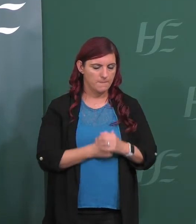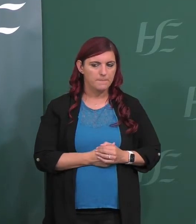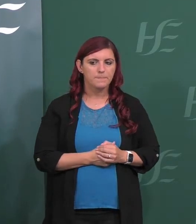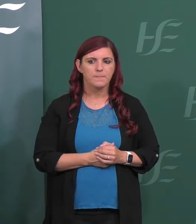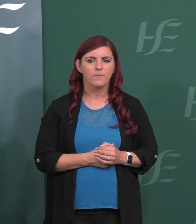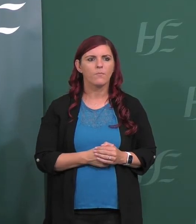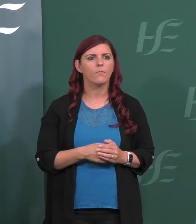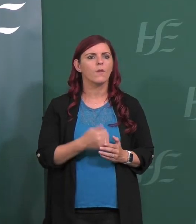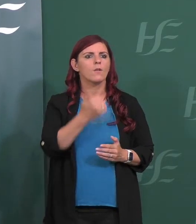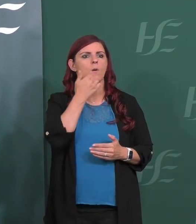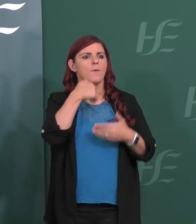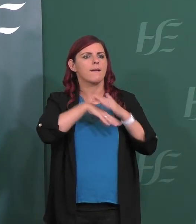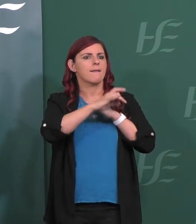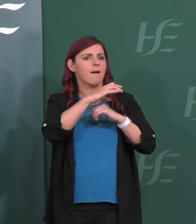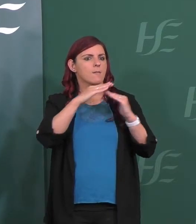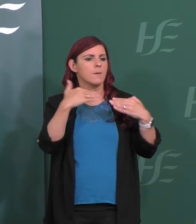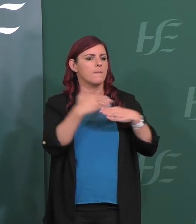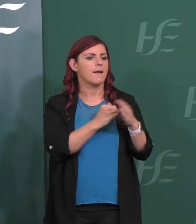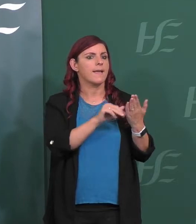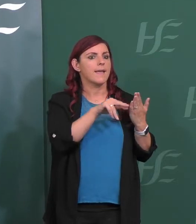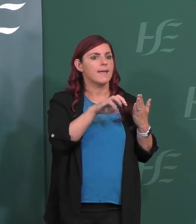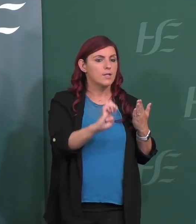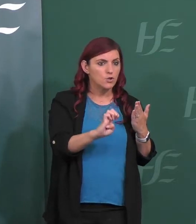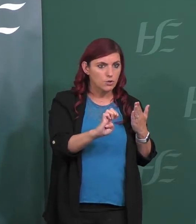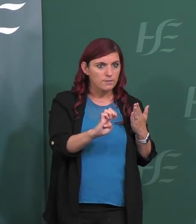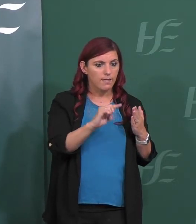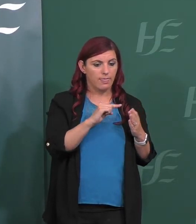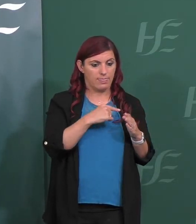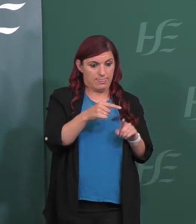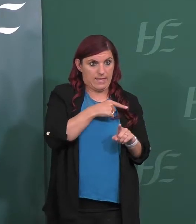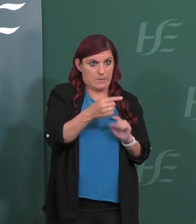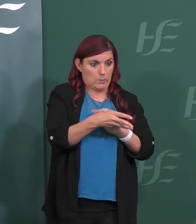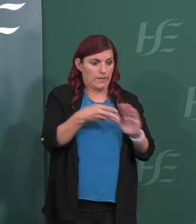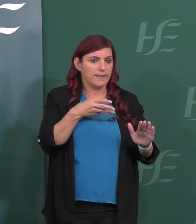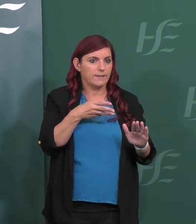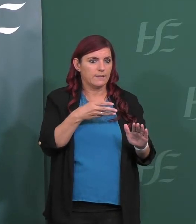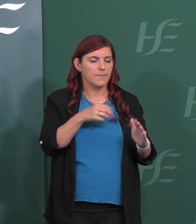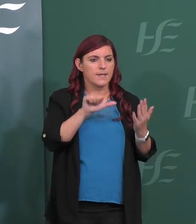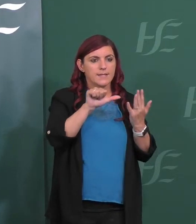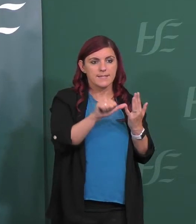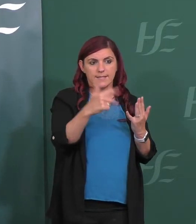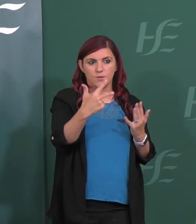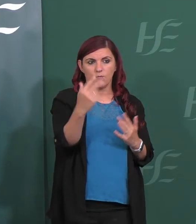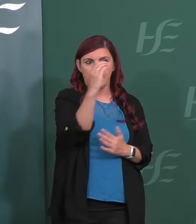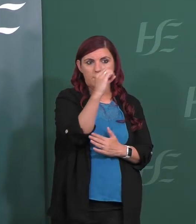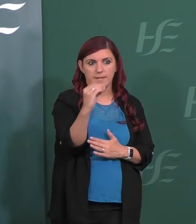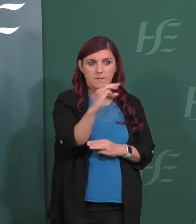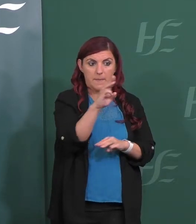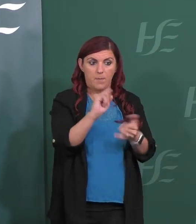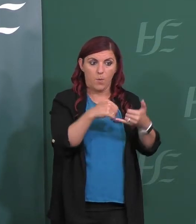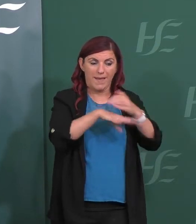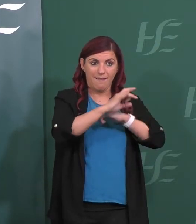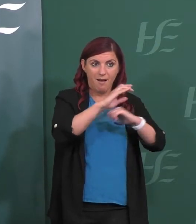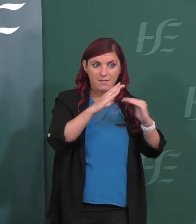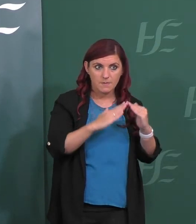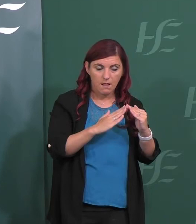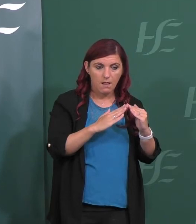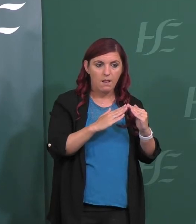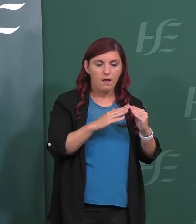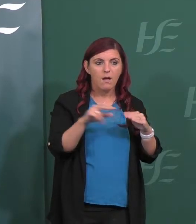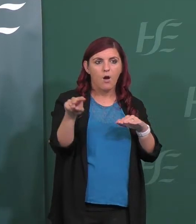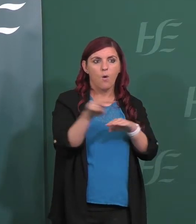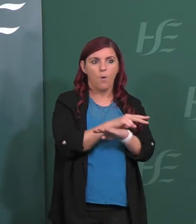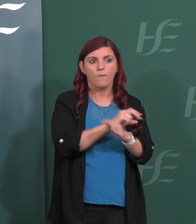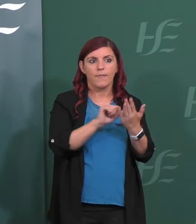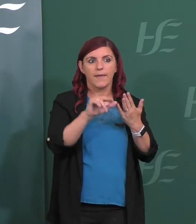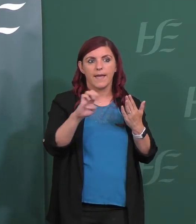On hospitalisation cases and ages, a snapshot of this week of people in hospital, 63% of the hospitalised cases are over the